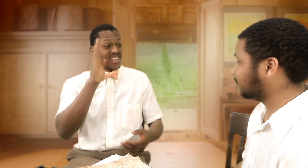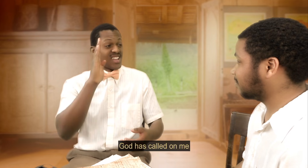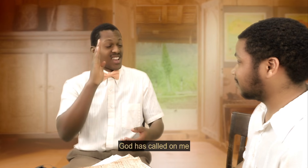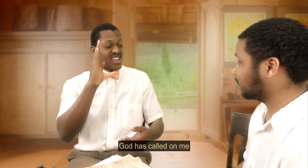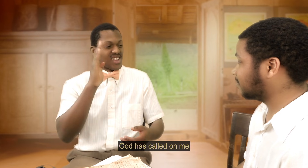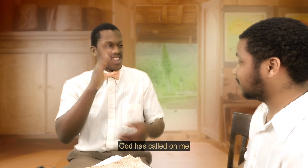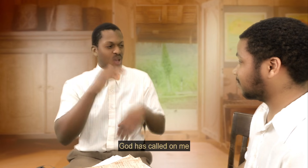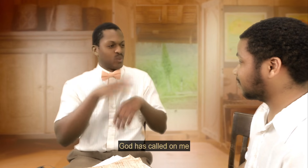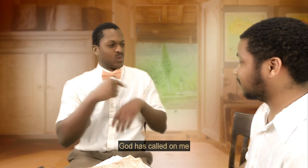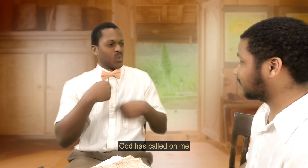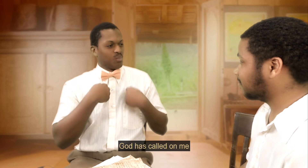God called on me